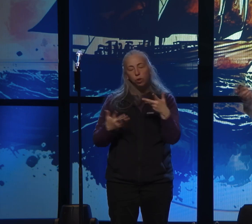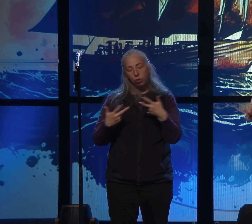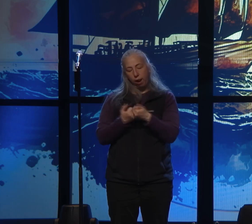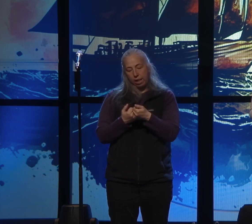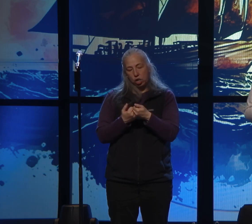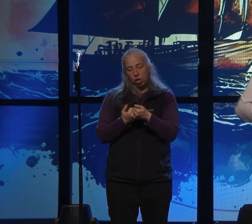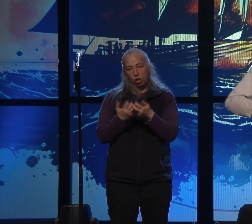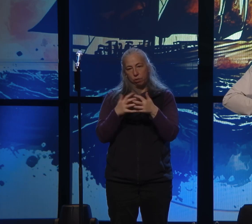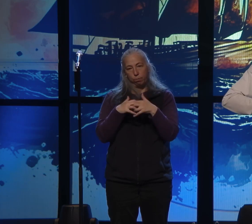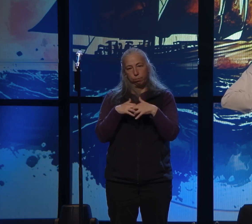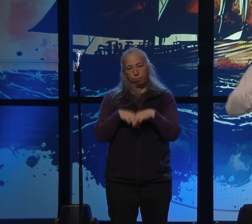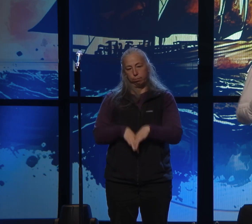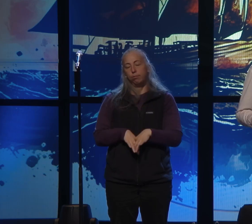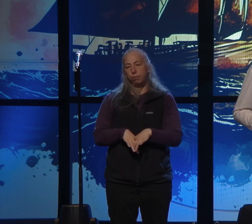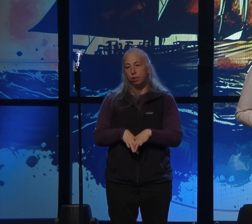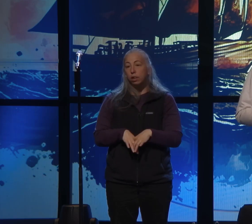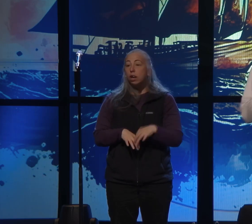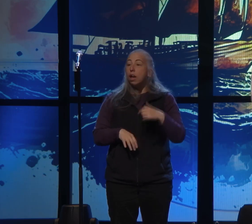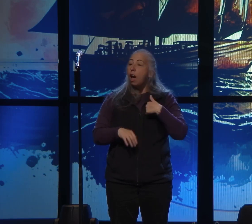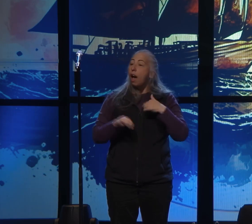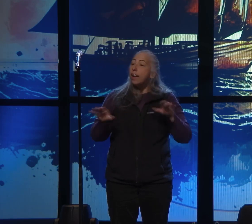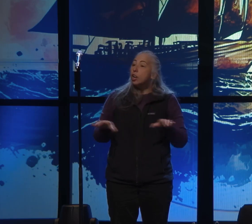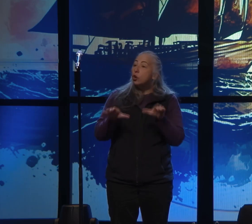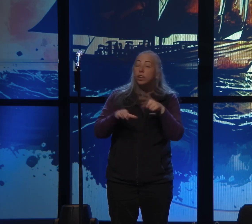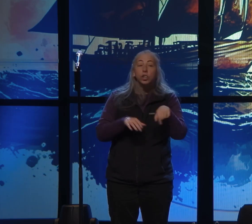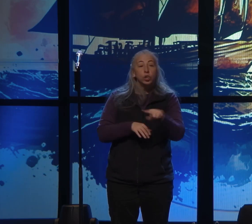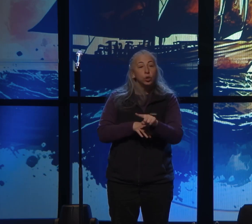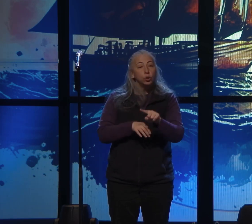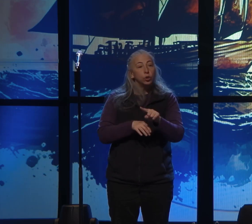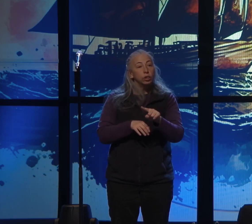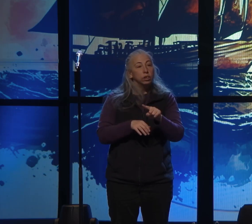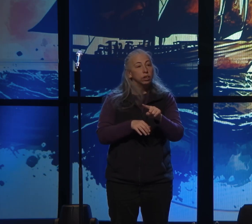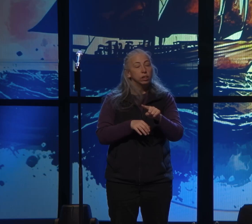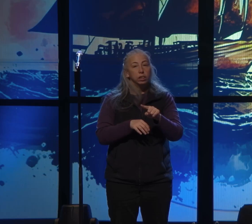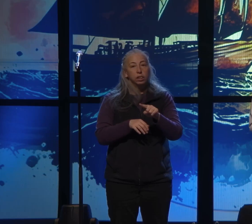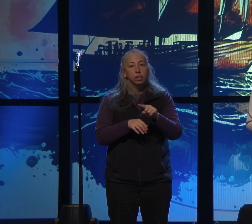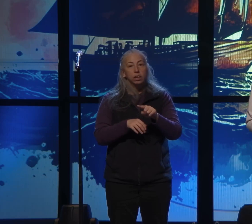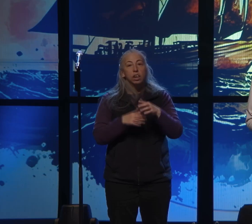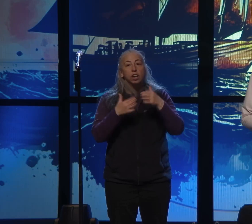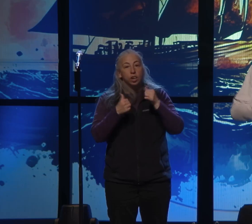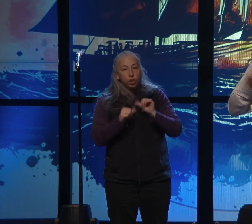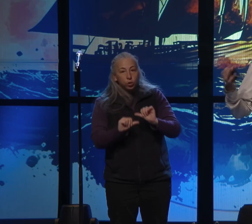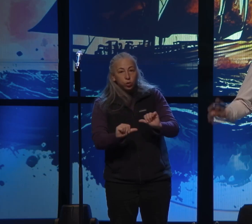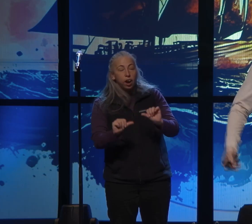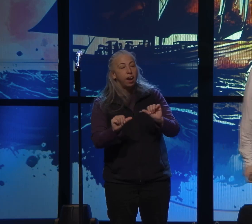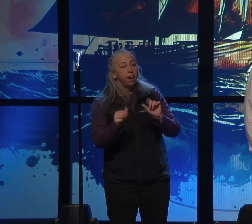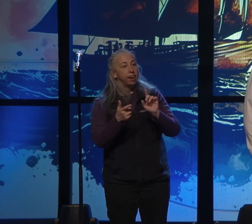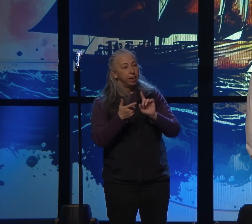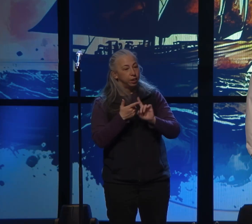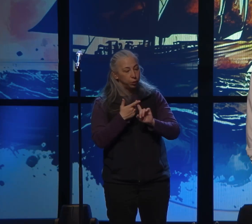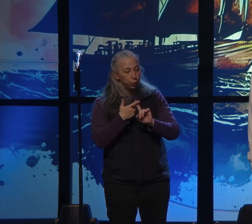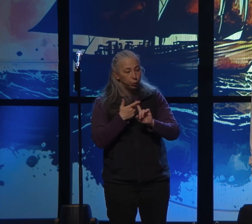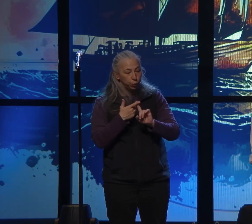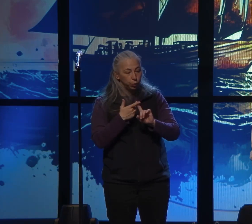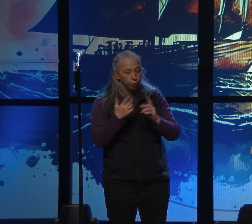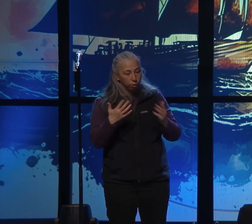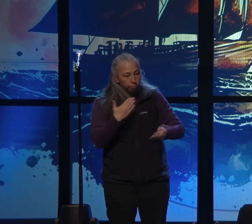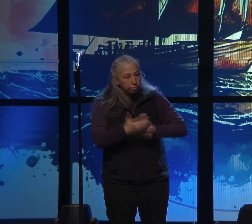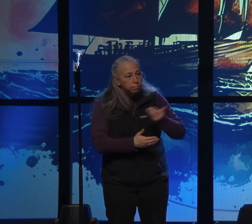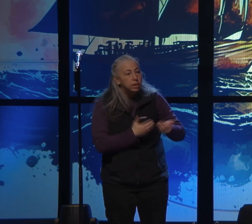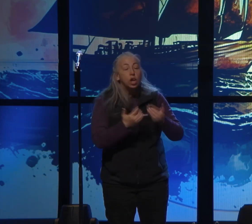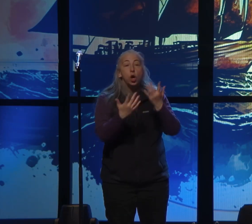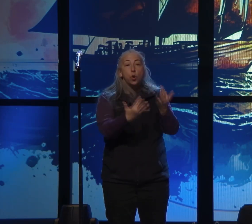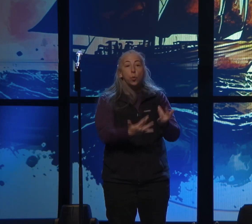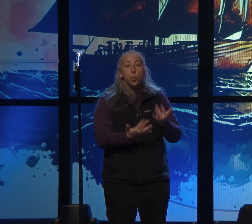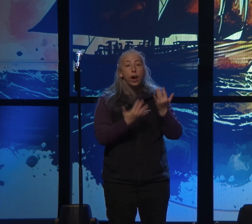And I want to encourage you to live this peacemaking life. Wait until you're invited aboard. Wait until the person says, hey, you want to